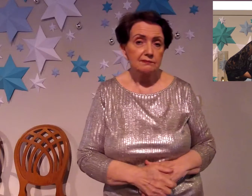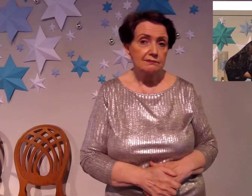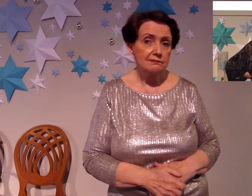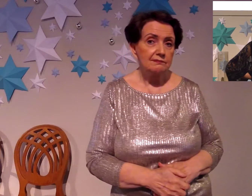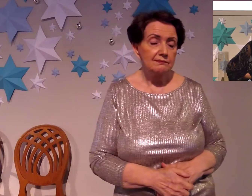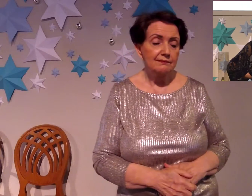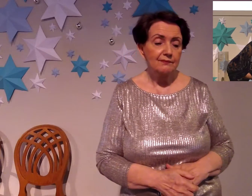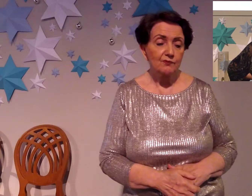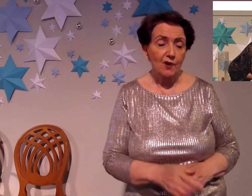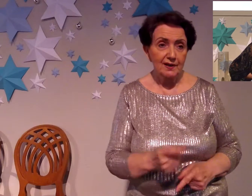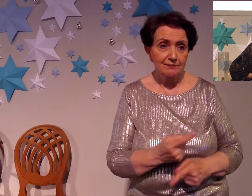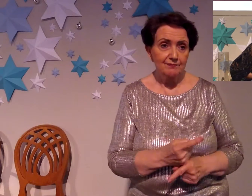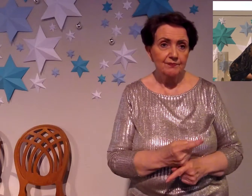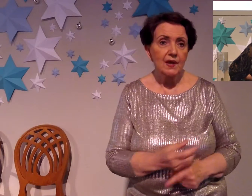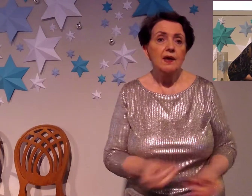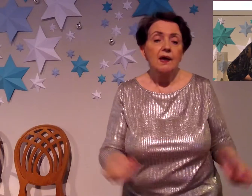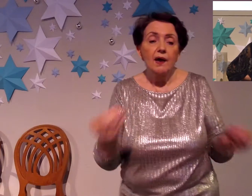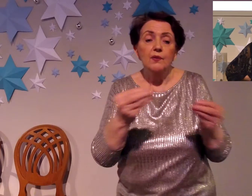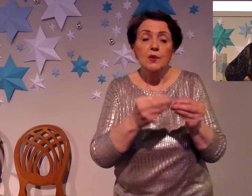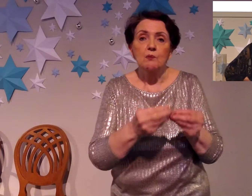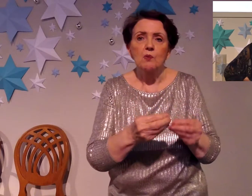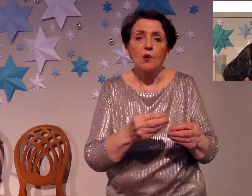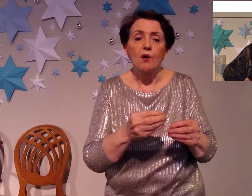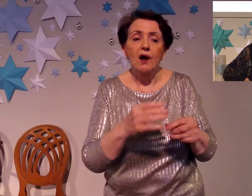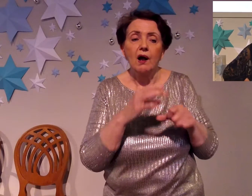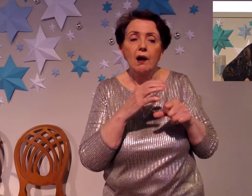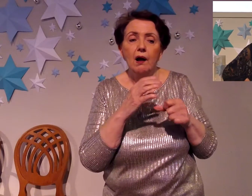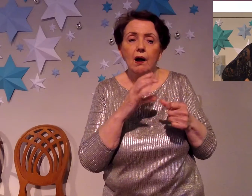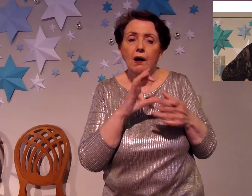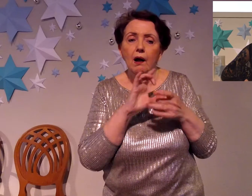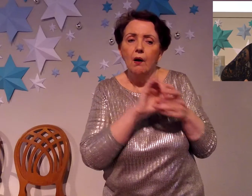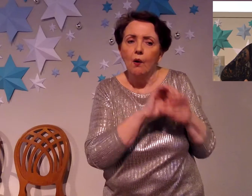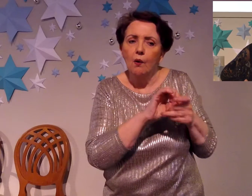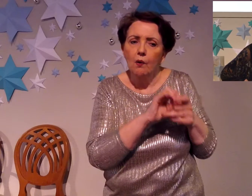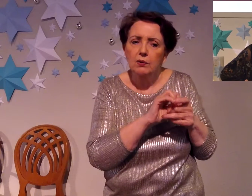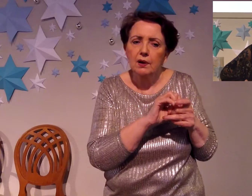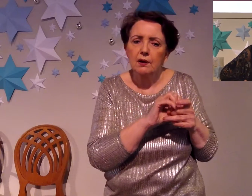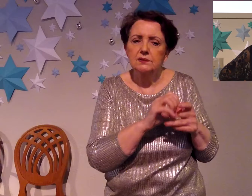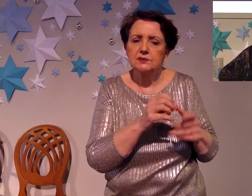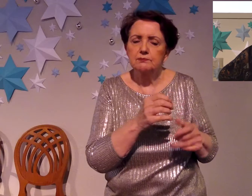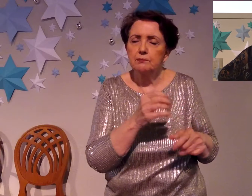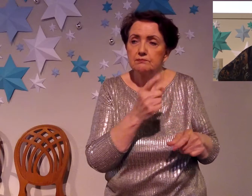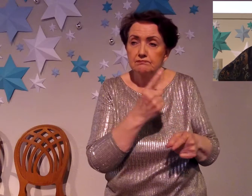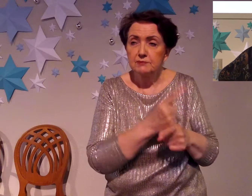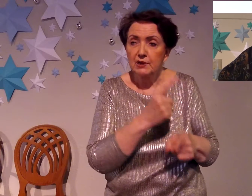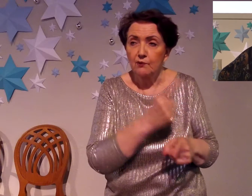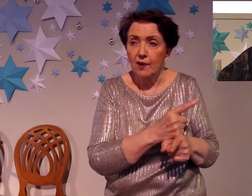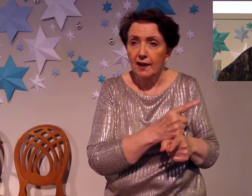Right? And the more I cling to my rightness, the more my fear clings to me.